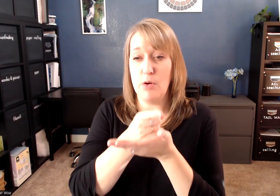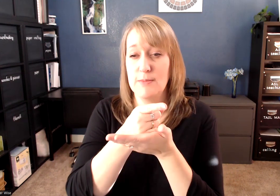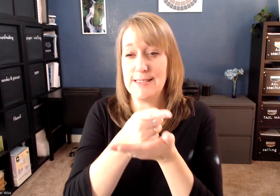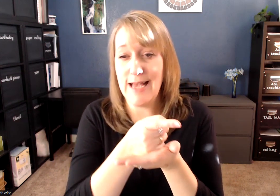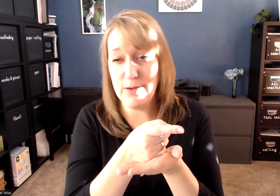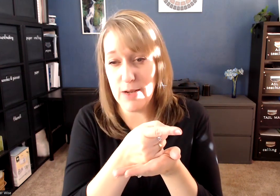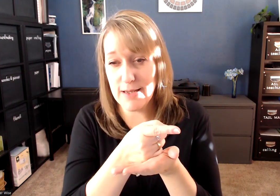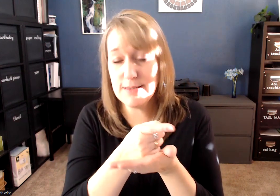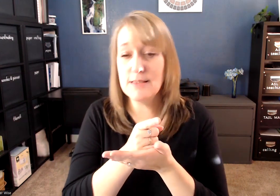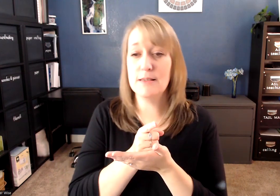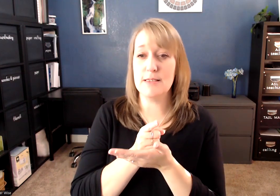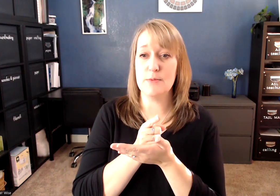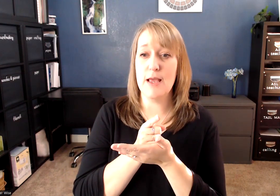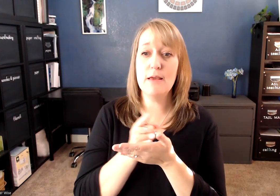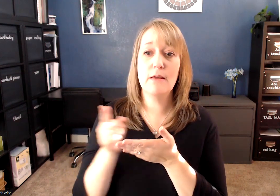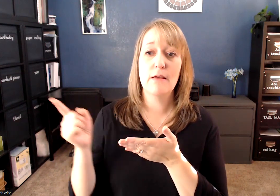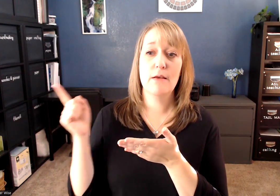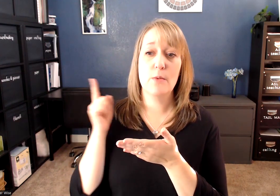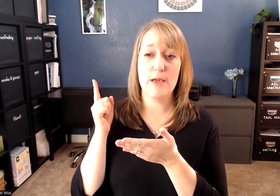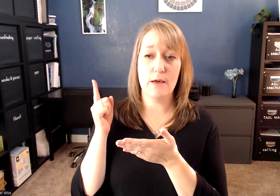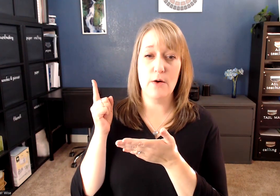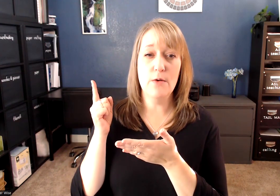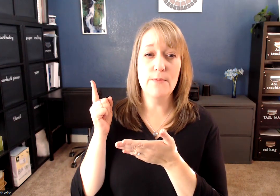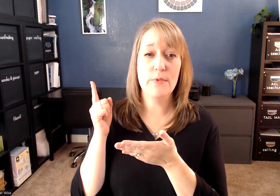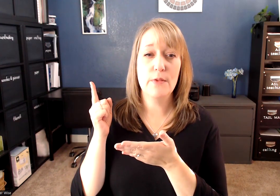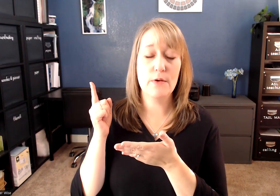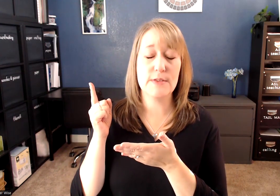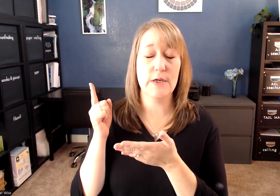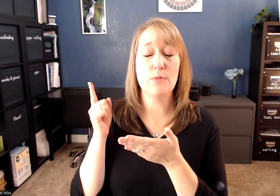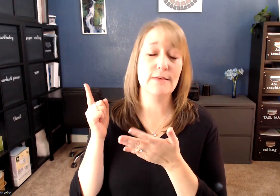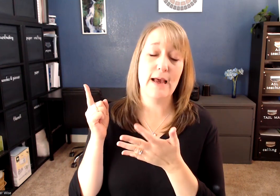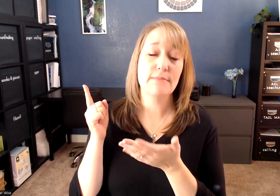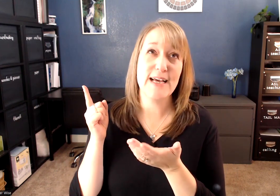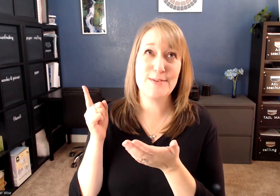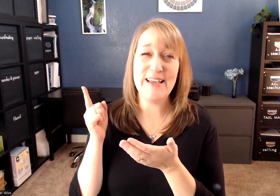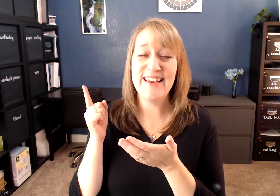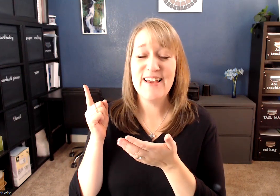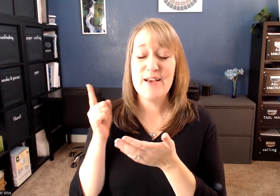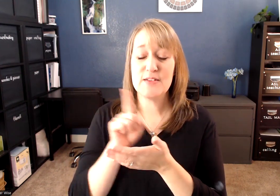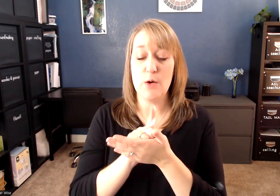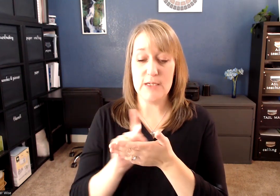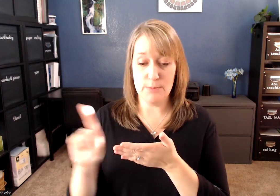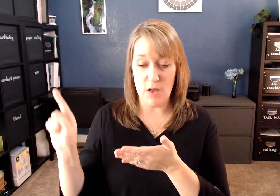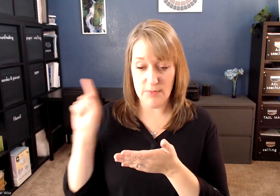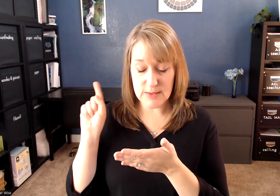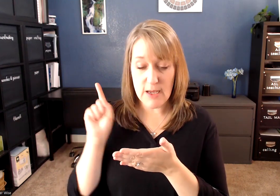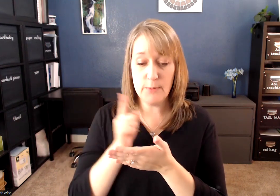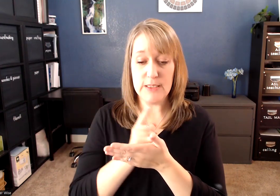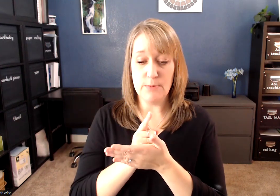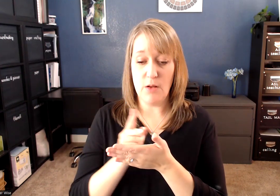palm sideways this way, week ago. Or sorry, well, yeah, last week. So we did palm this way, we did palm